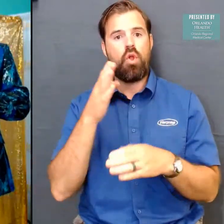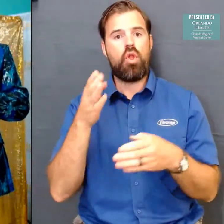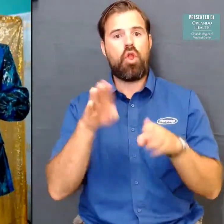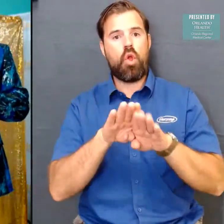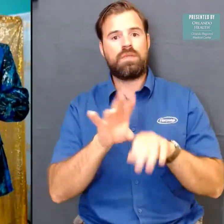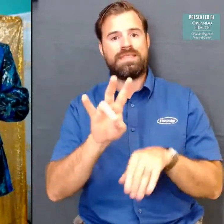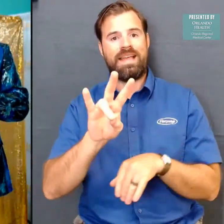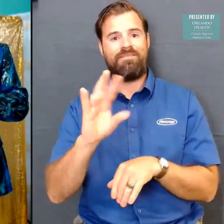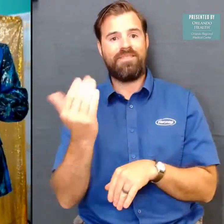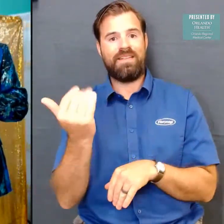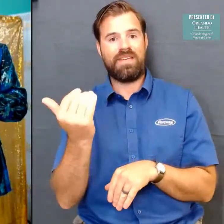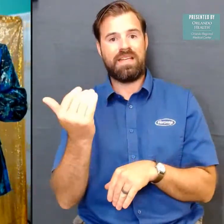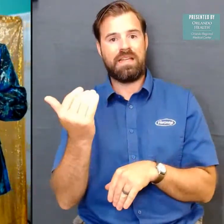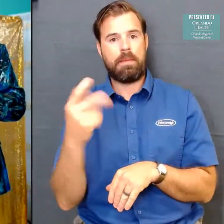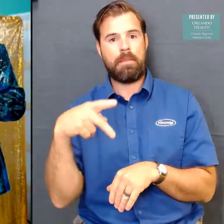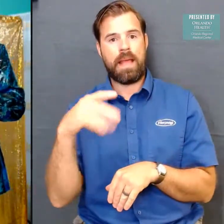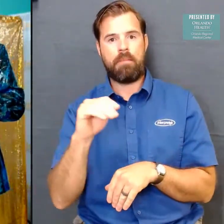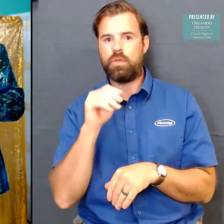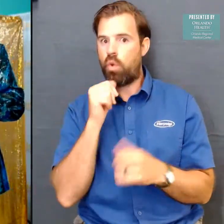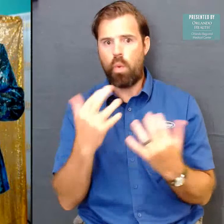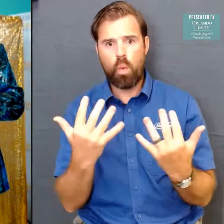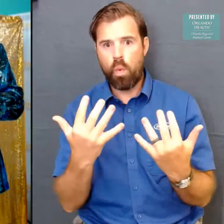7:15 p.m. Don't wait.